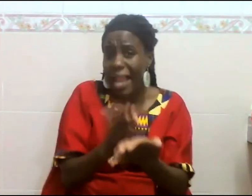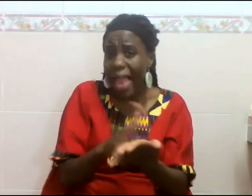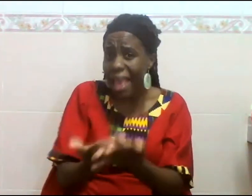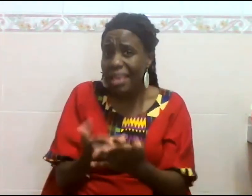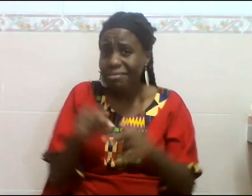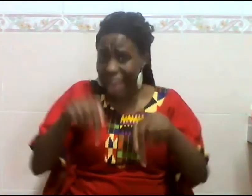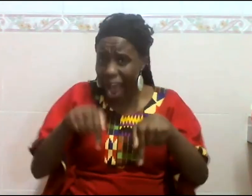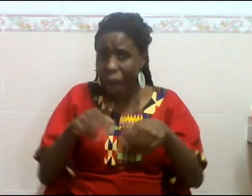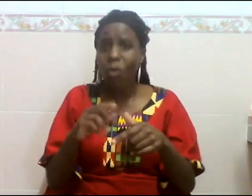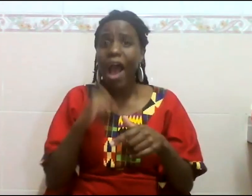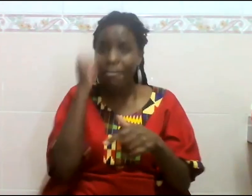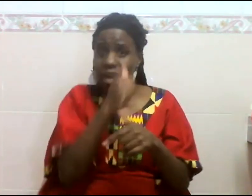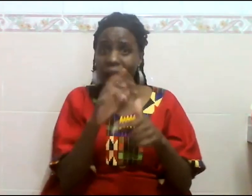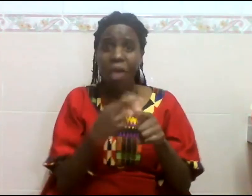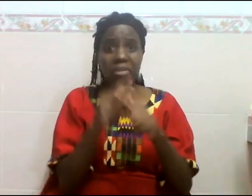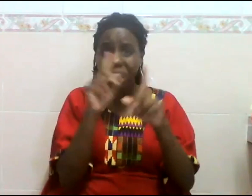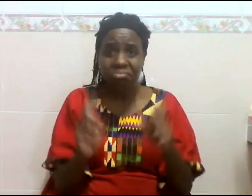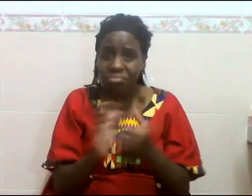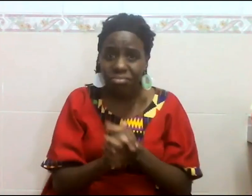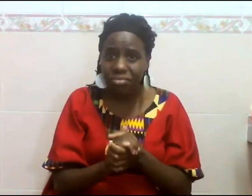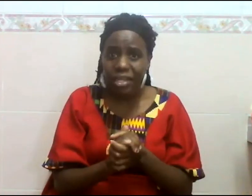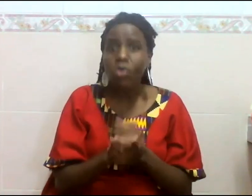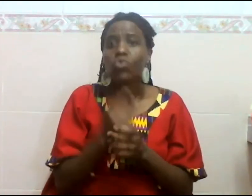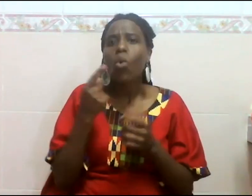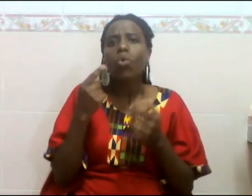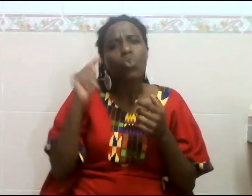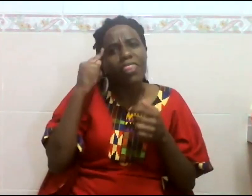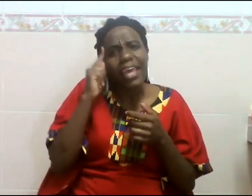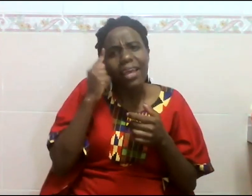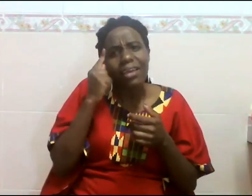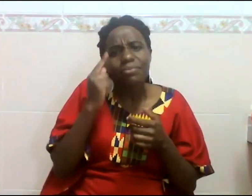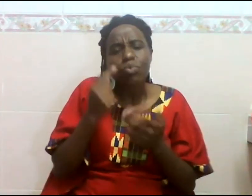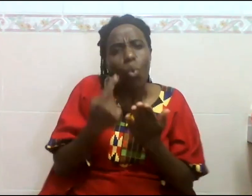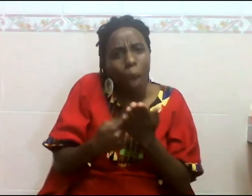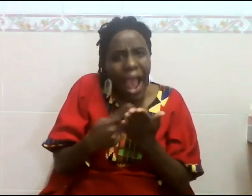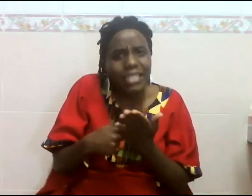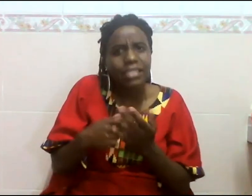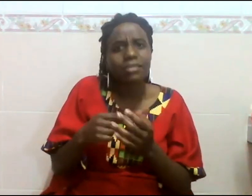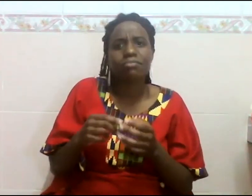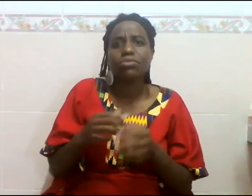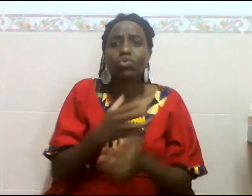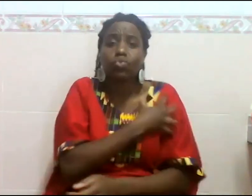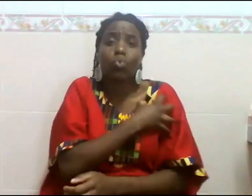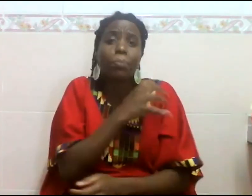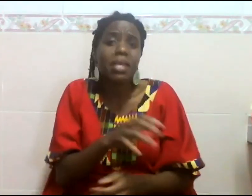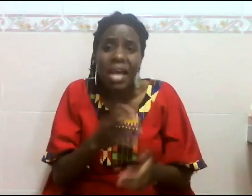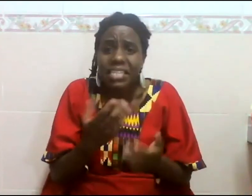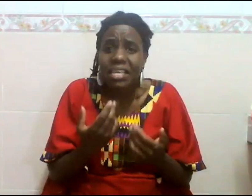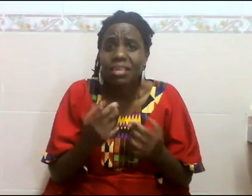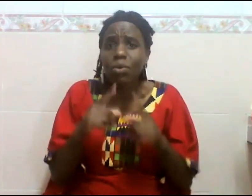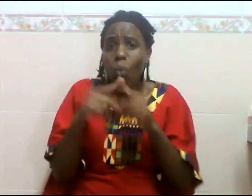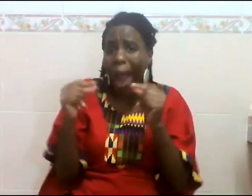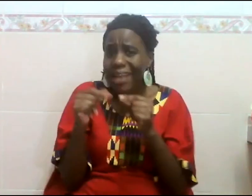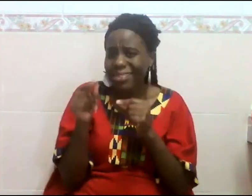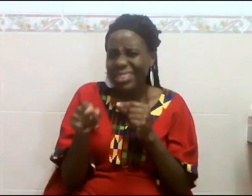of Africa, in which there's no such a thing, like the actual there is no the Africans are